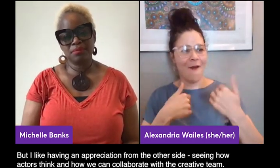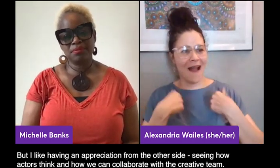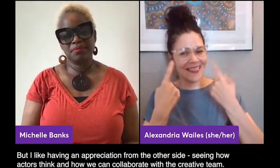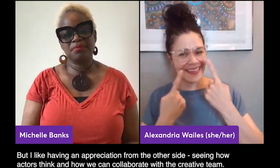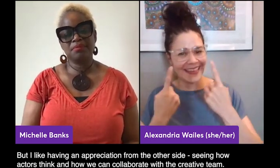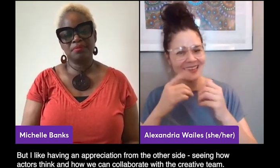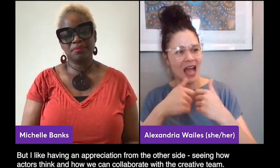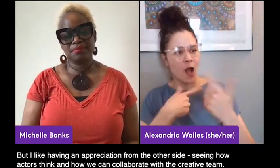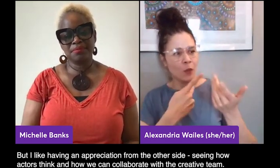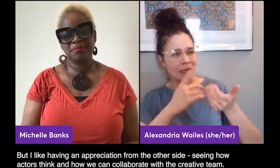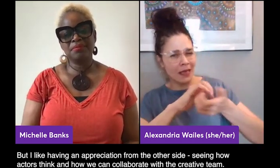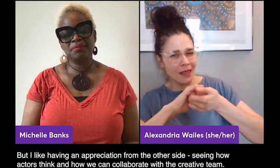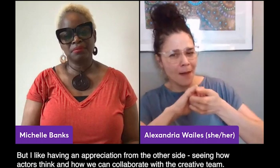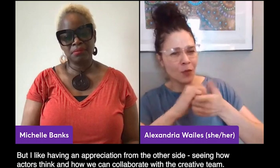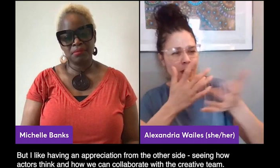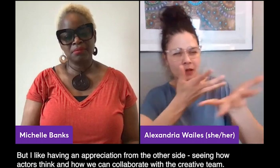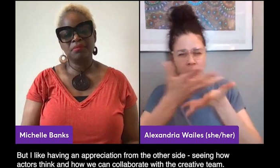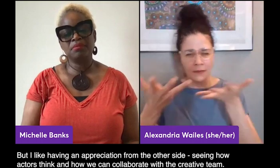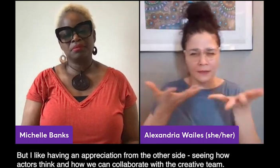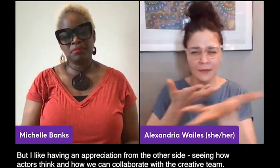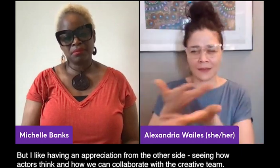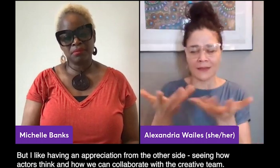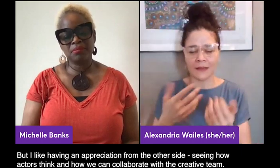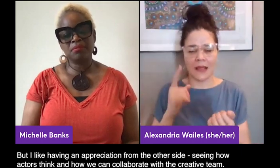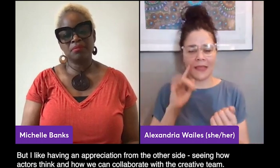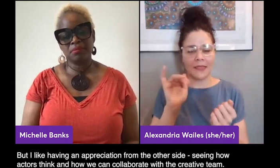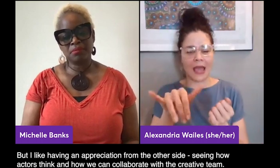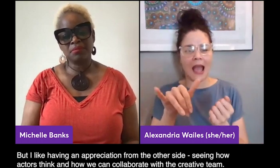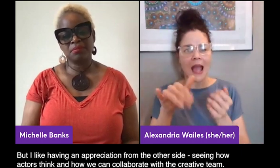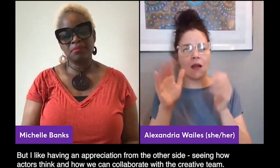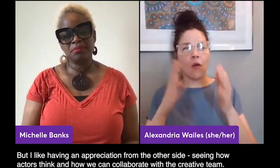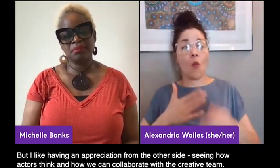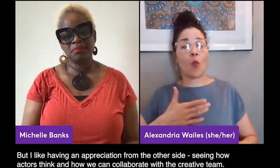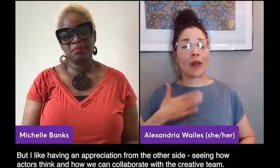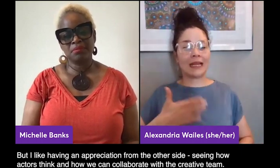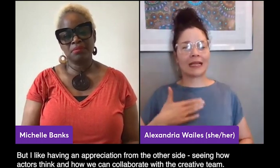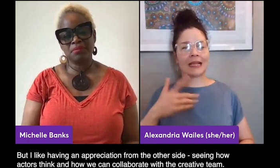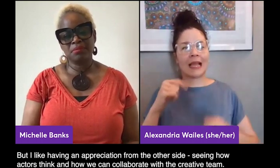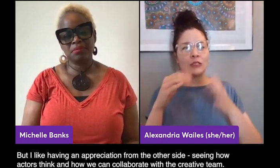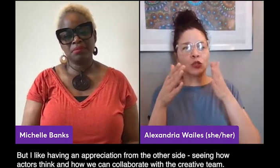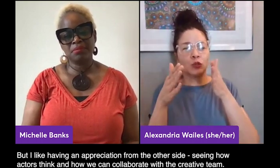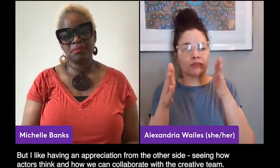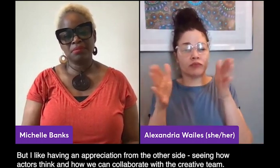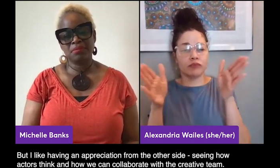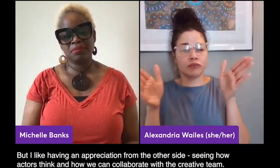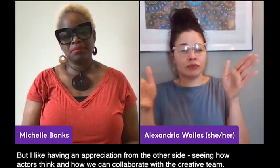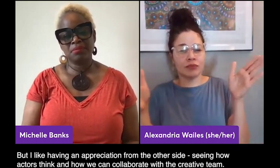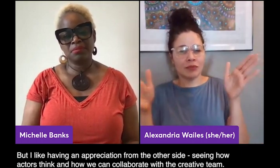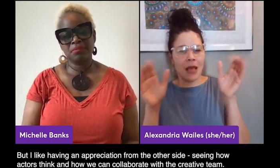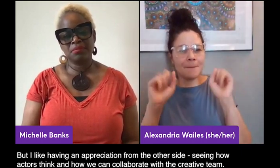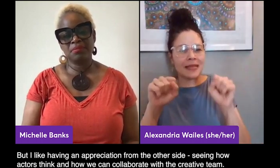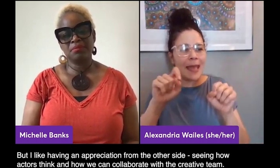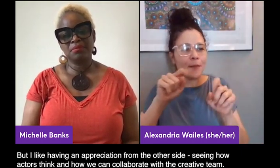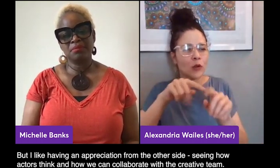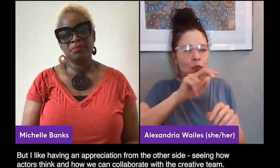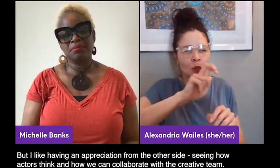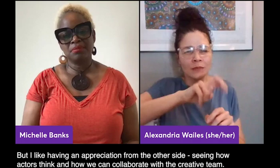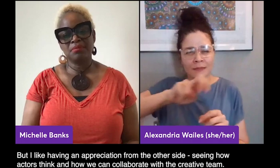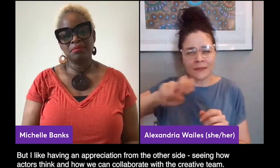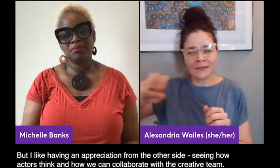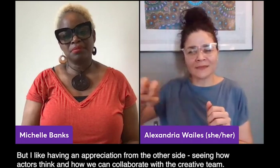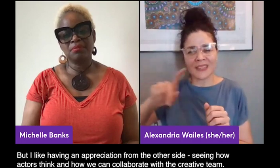actors think and how we can collaborate with the creative team, and the willingness to be open to